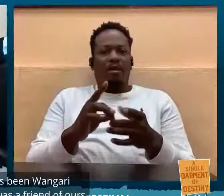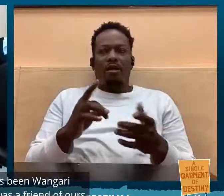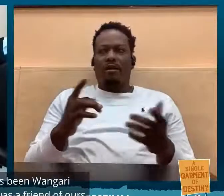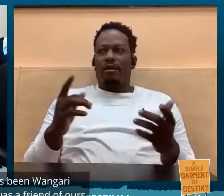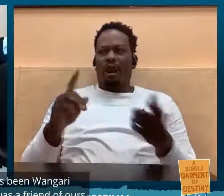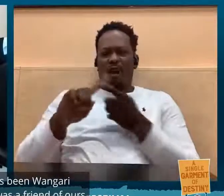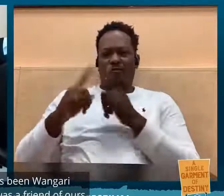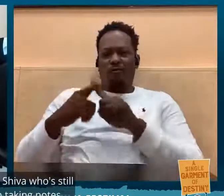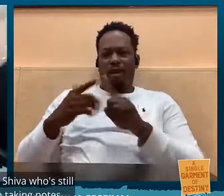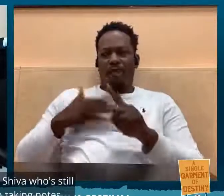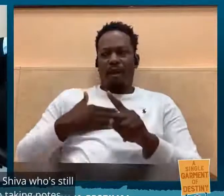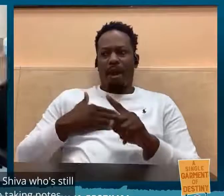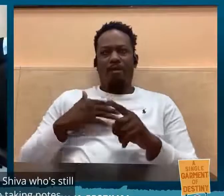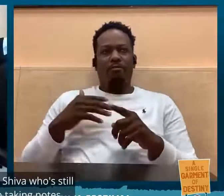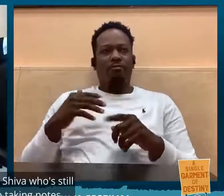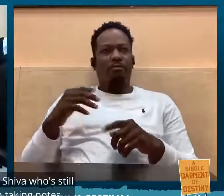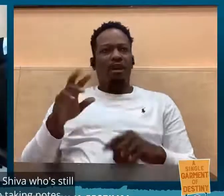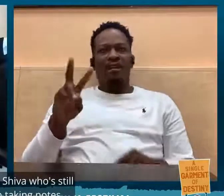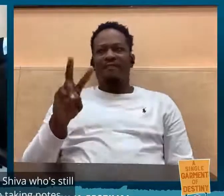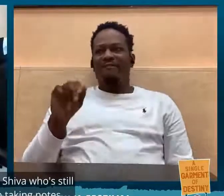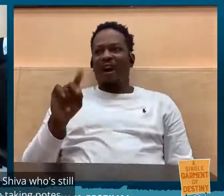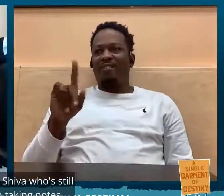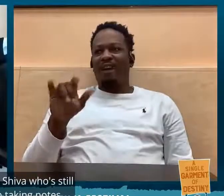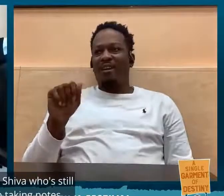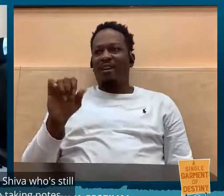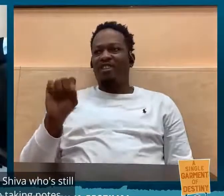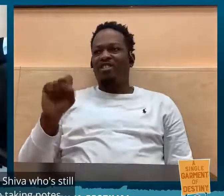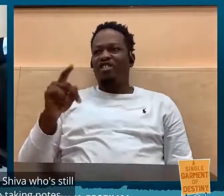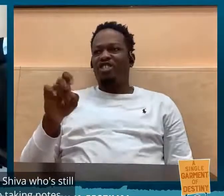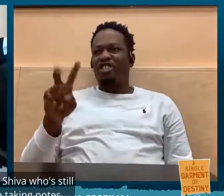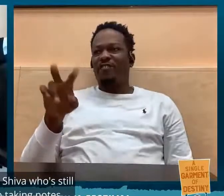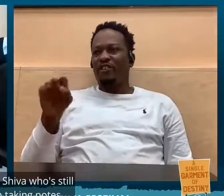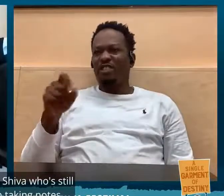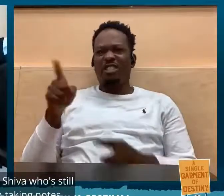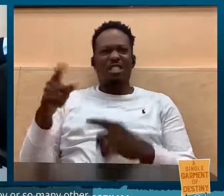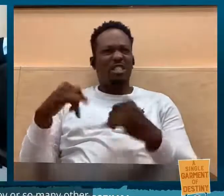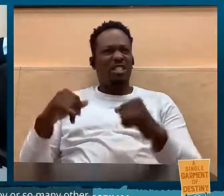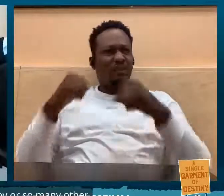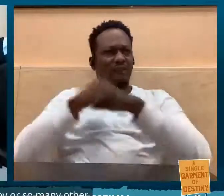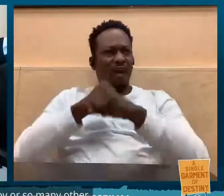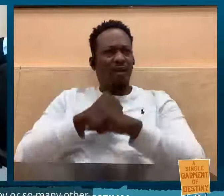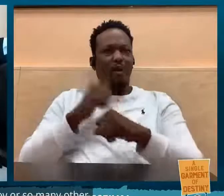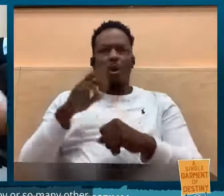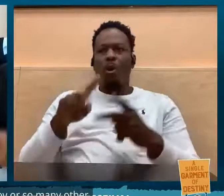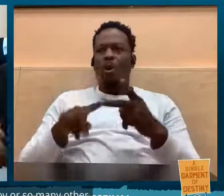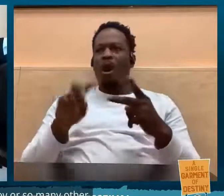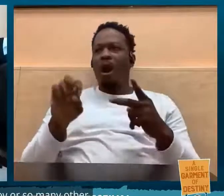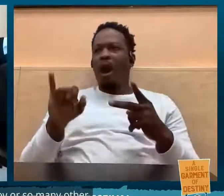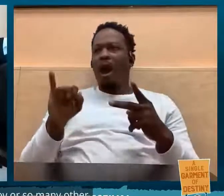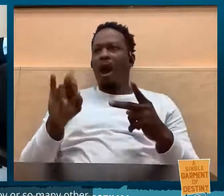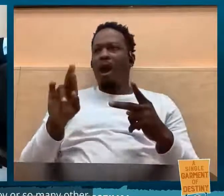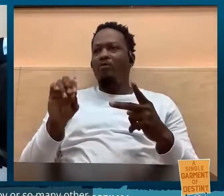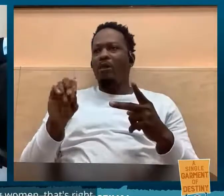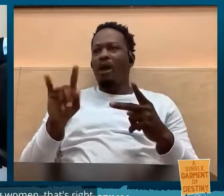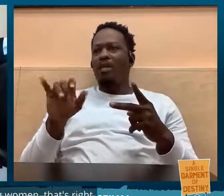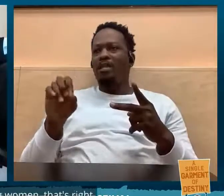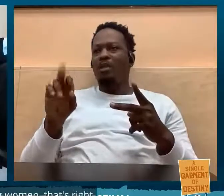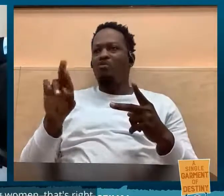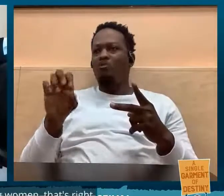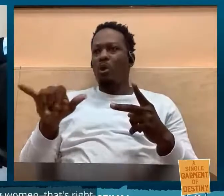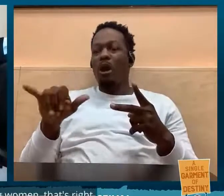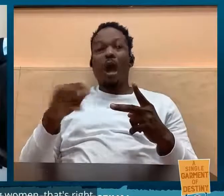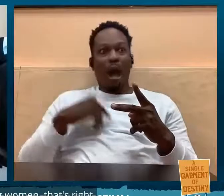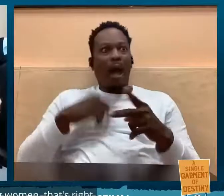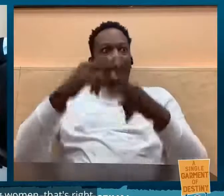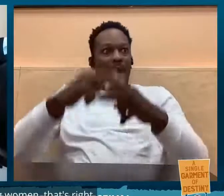Maathai, who was a friend of ours, or Vandana Shiva, who's still kicking and taking notes, or Arundhati Roy, or so many other, and I